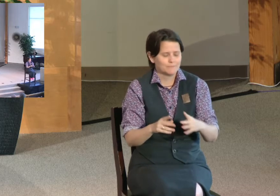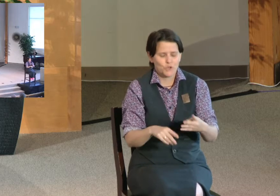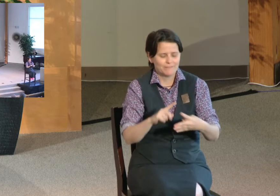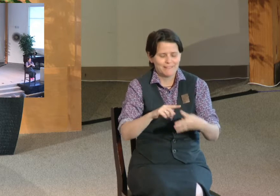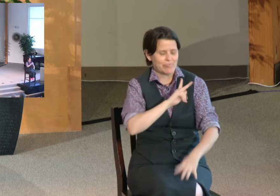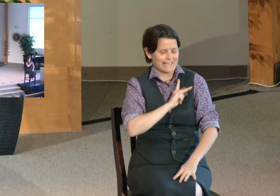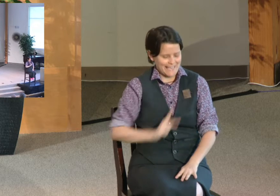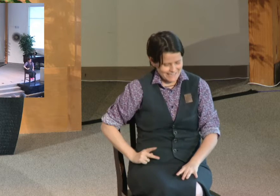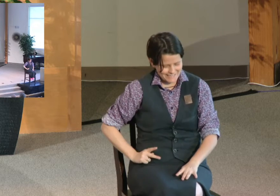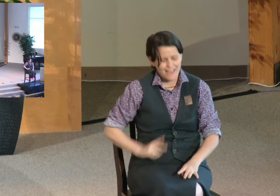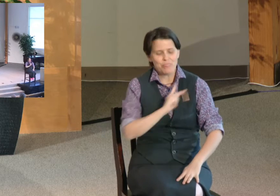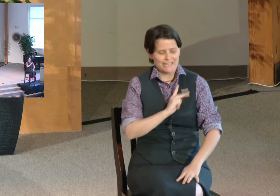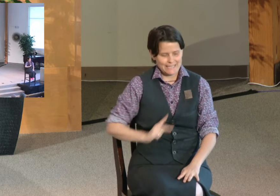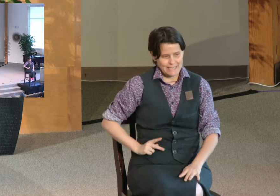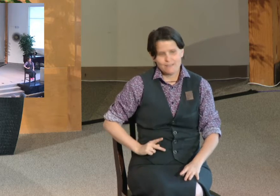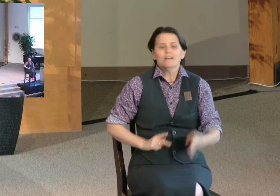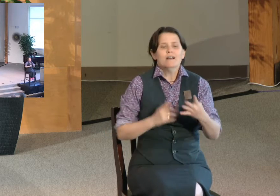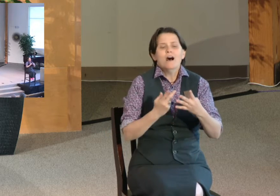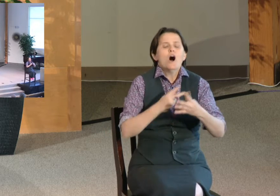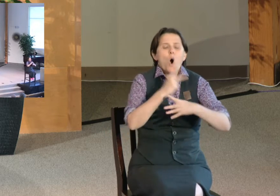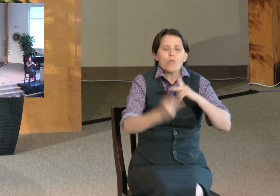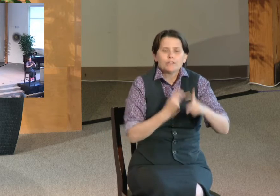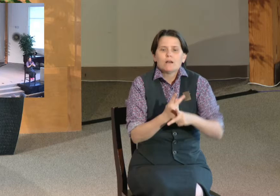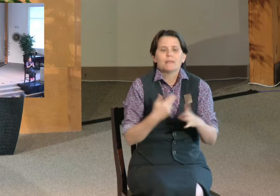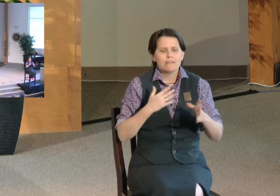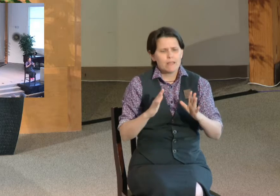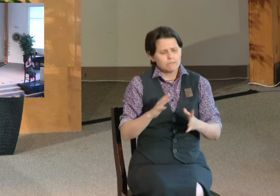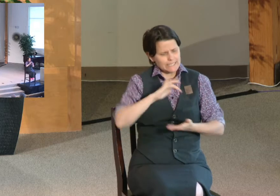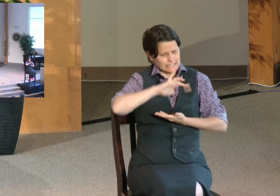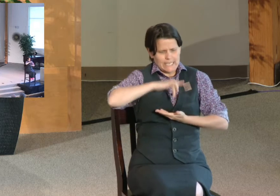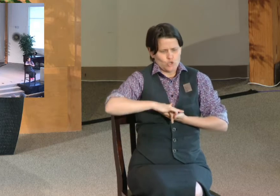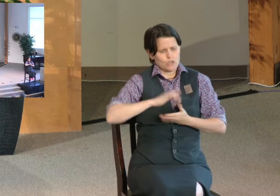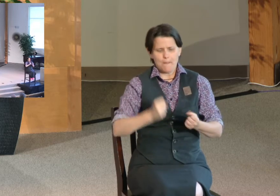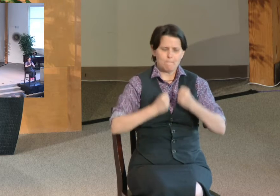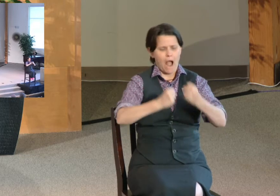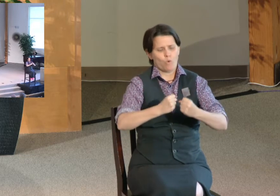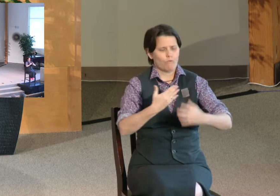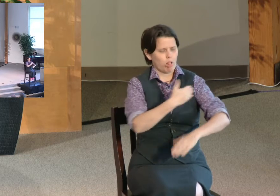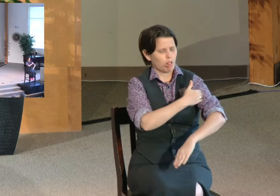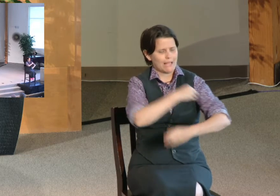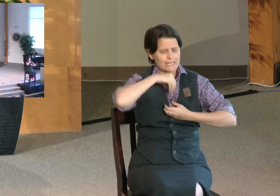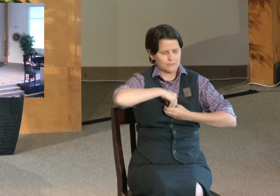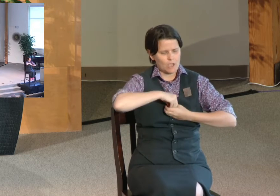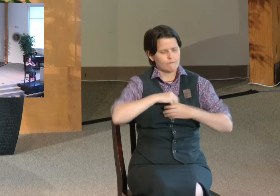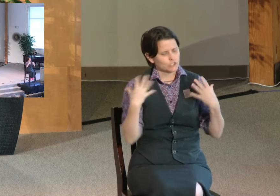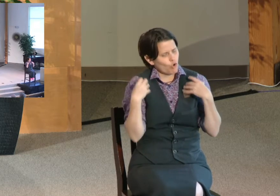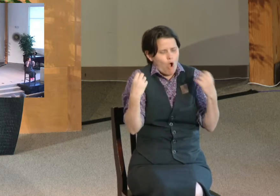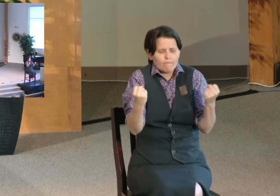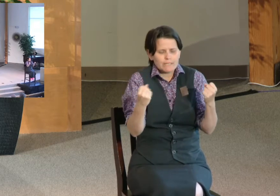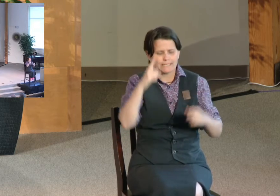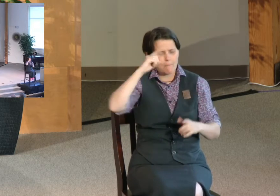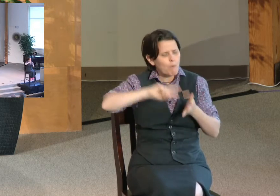within himself. He's confident, purposeful, and has this sense of well-being.